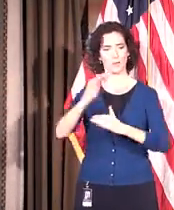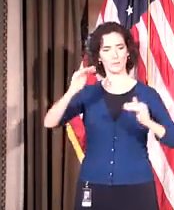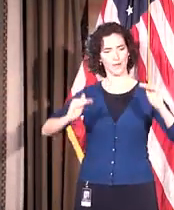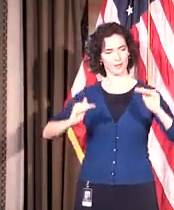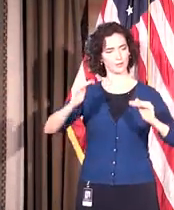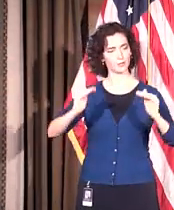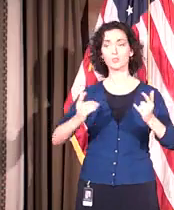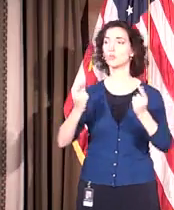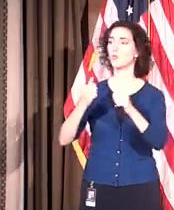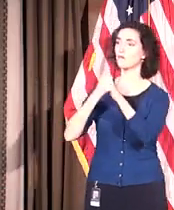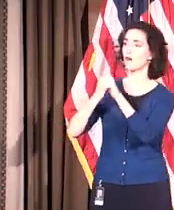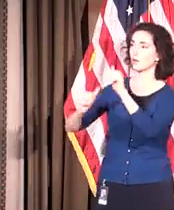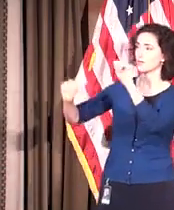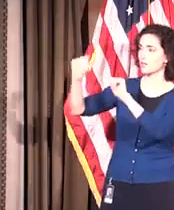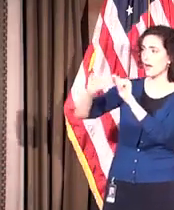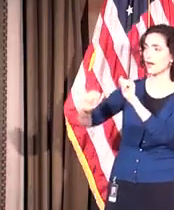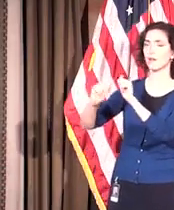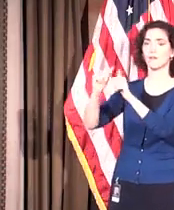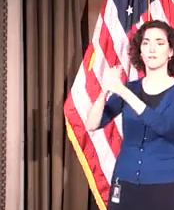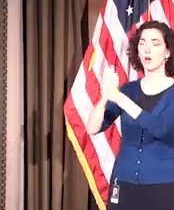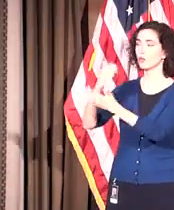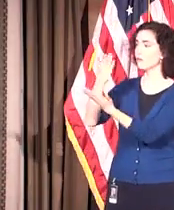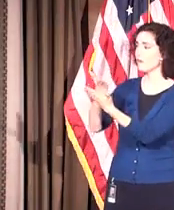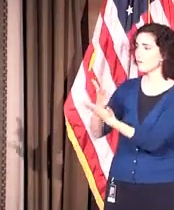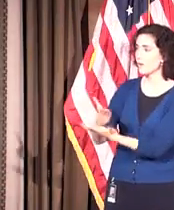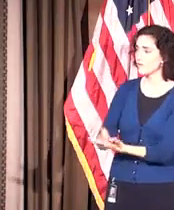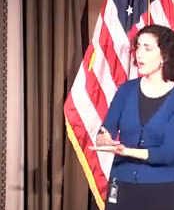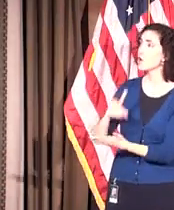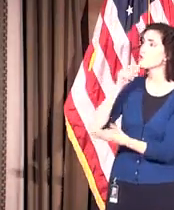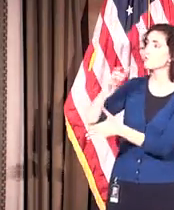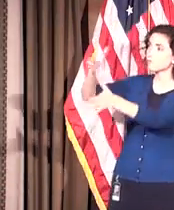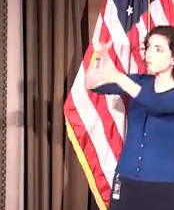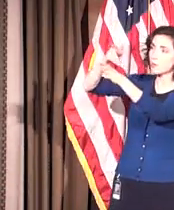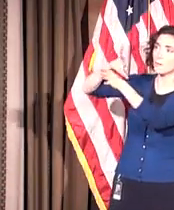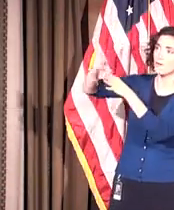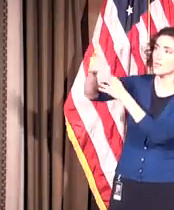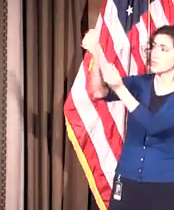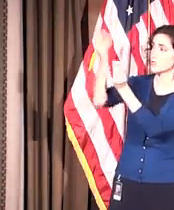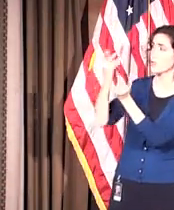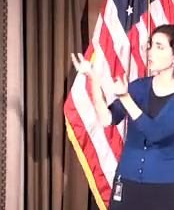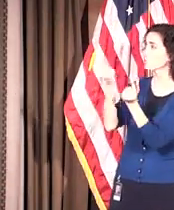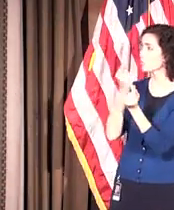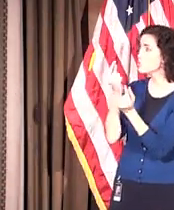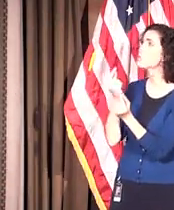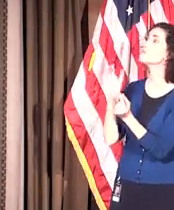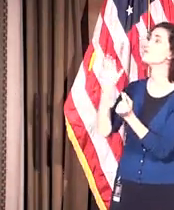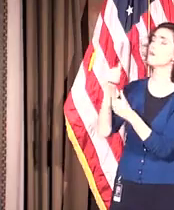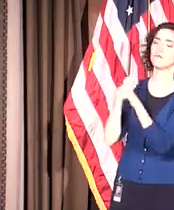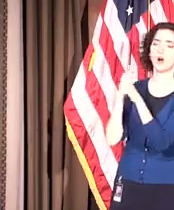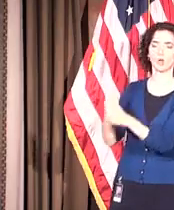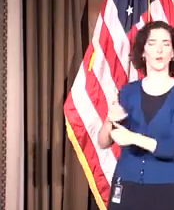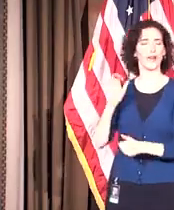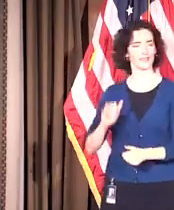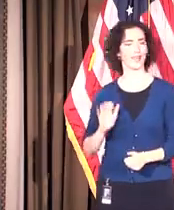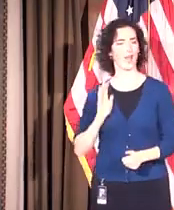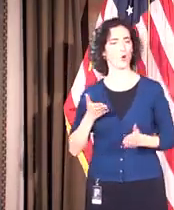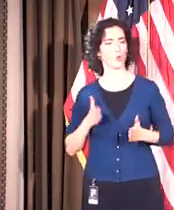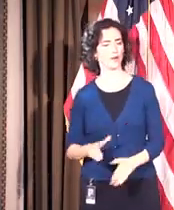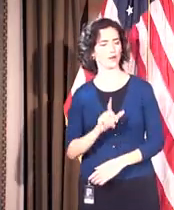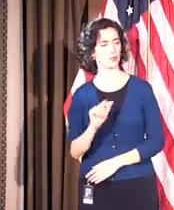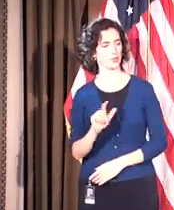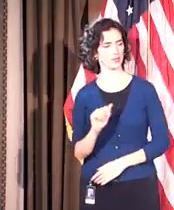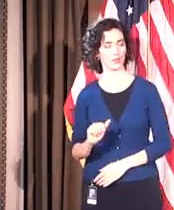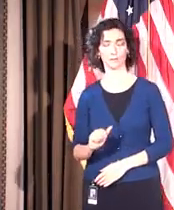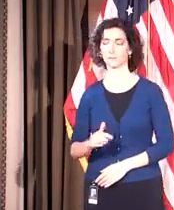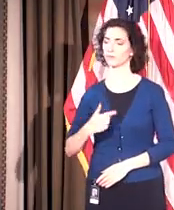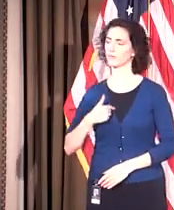science and the data, the recommendations coming from professionals. That's what we're going to do in Louisiana. And I will continue to